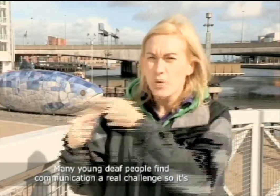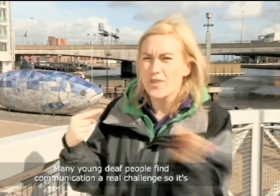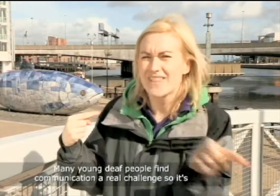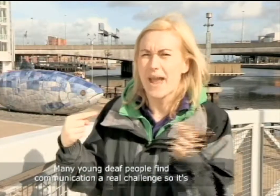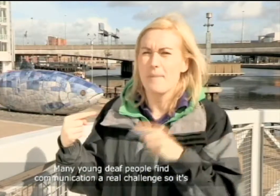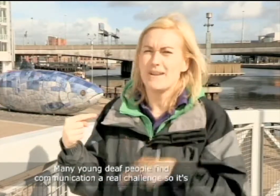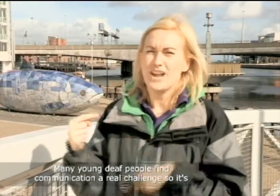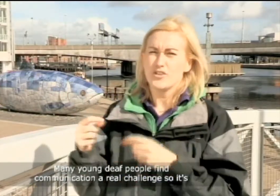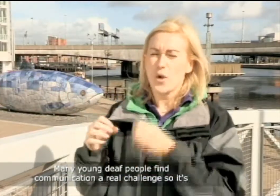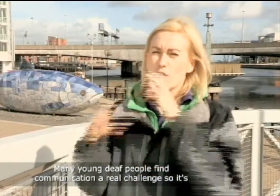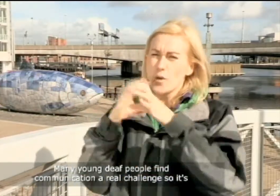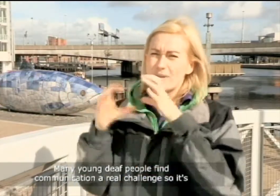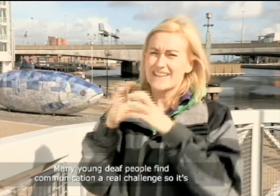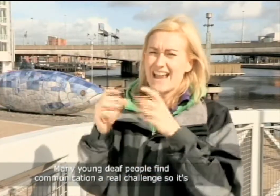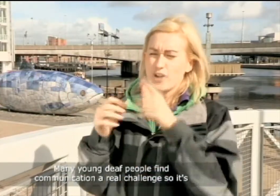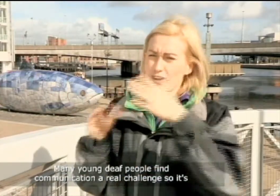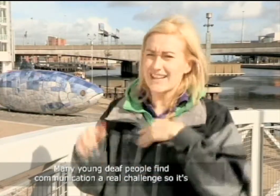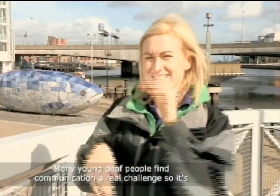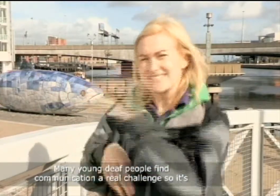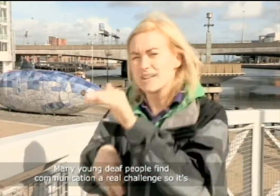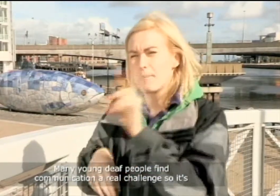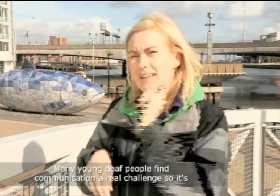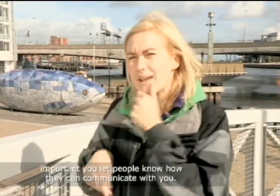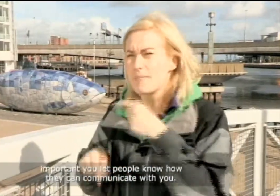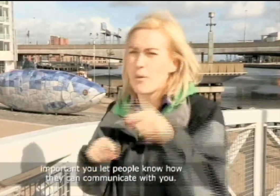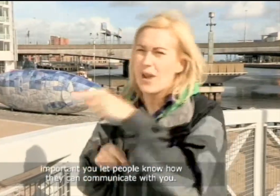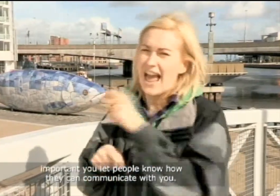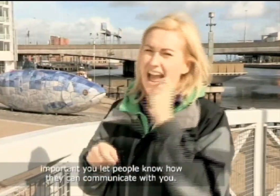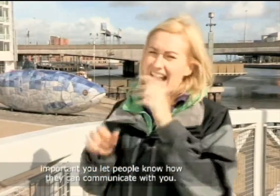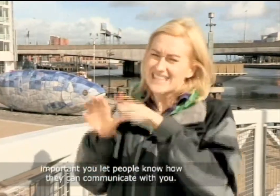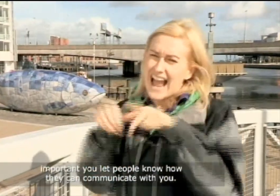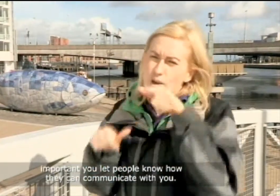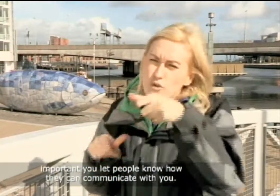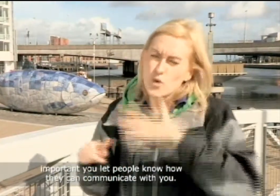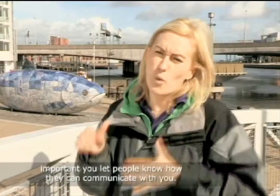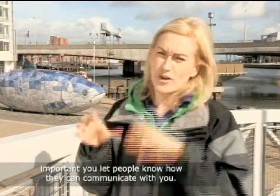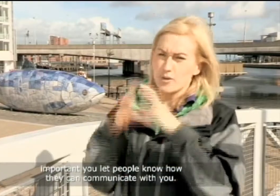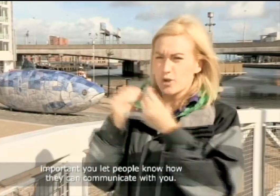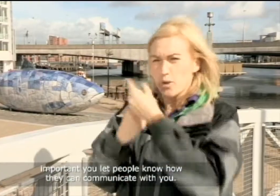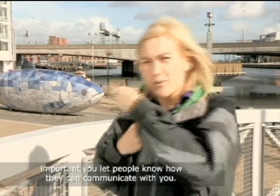challenge, so it's important you let people know how they can communicate with you.